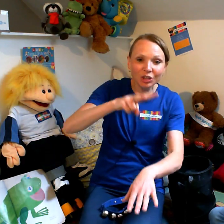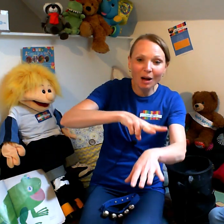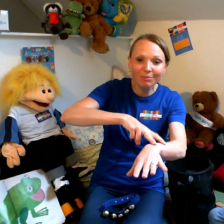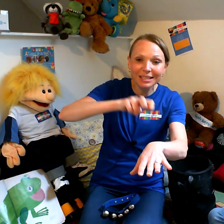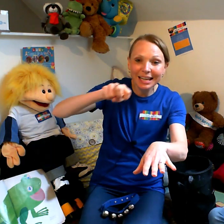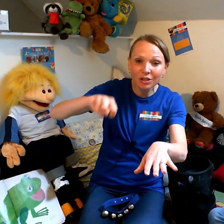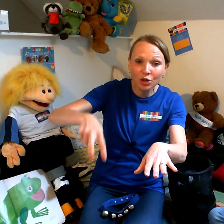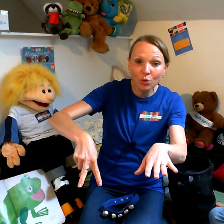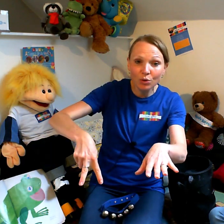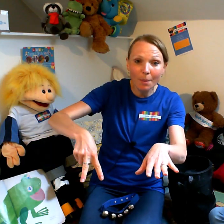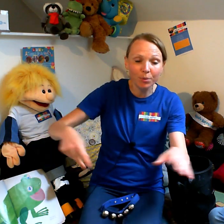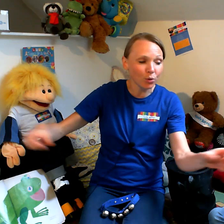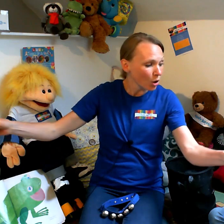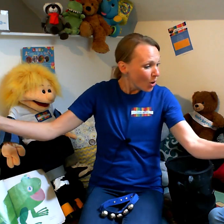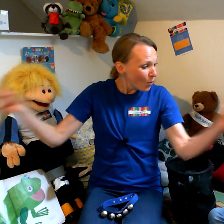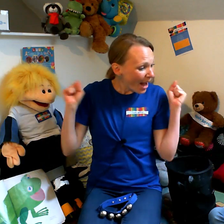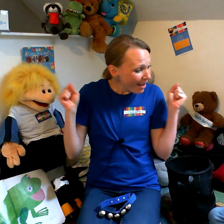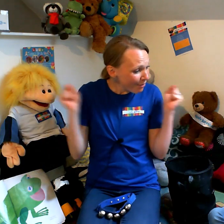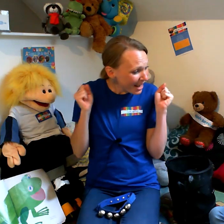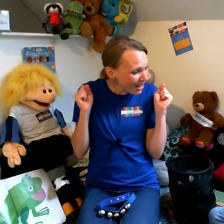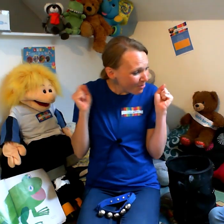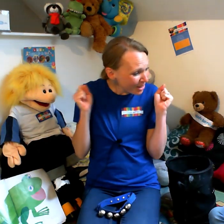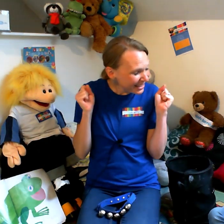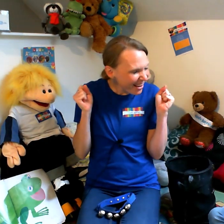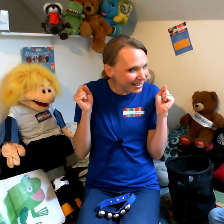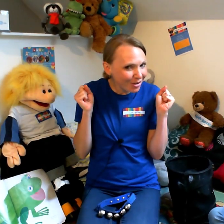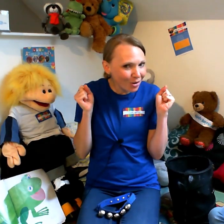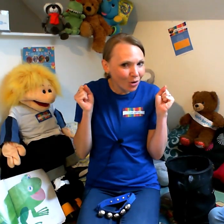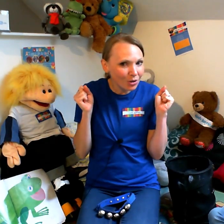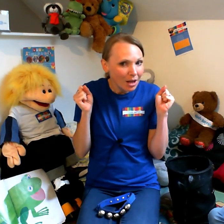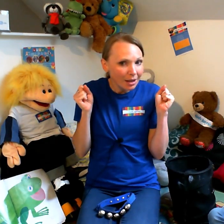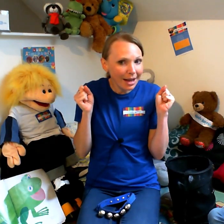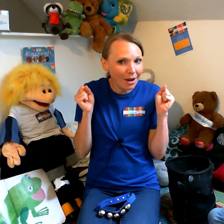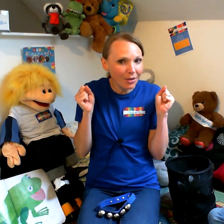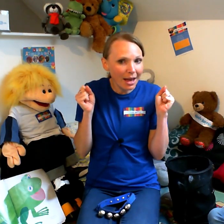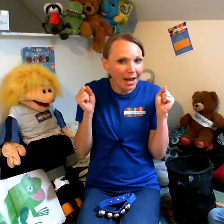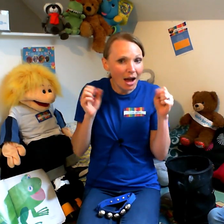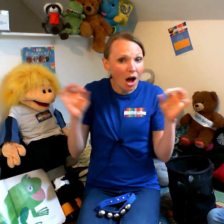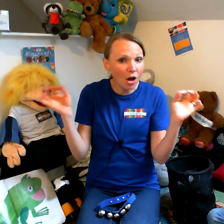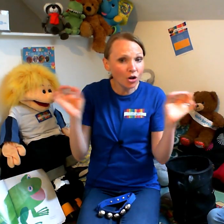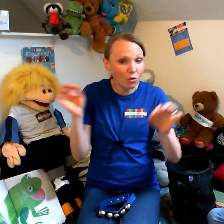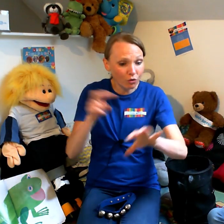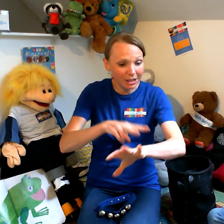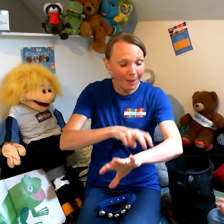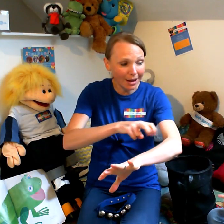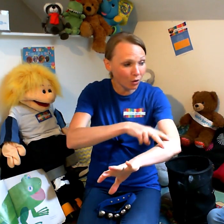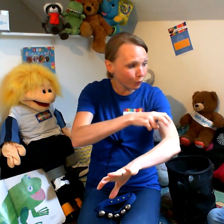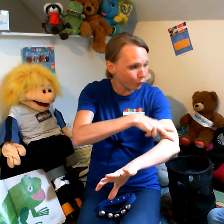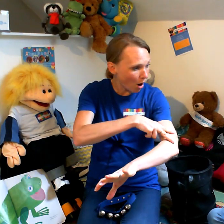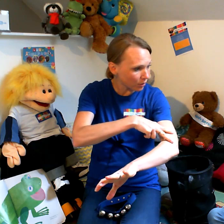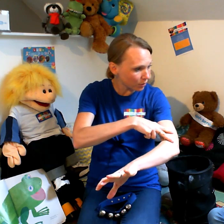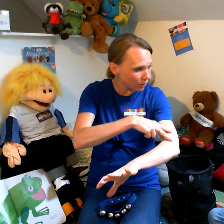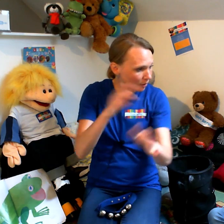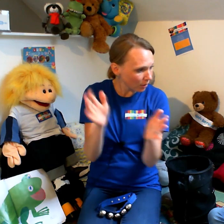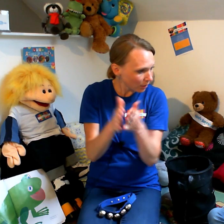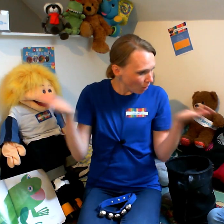jumped into the pool where it was nice and cool. Now there are no green speckled frogs. They're all